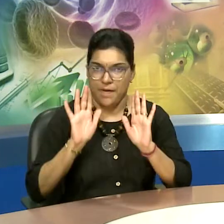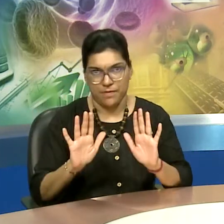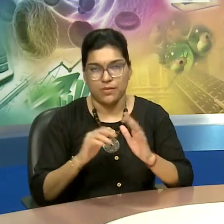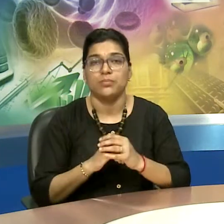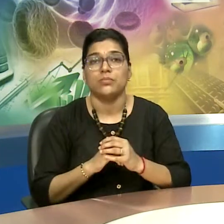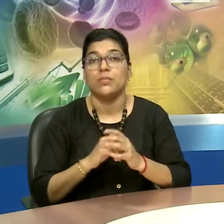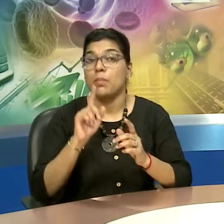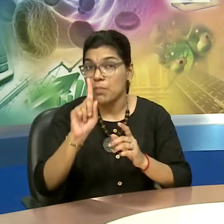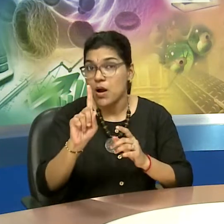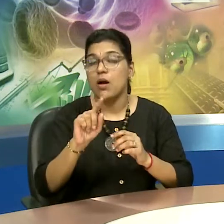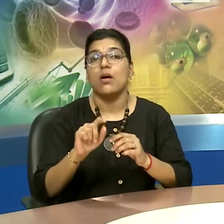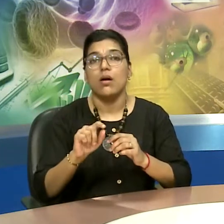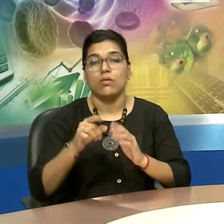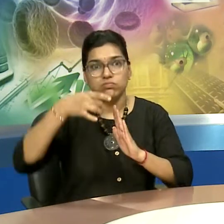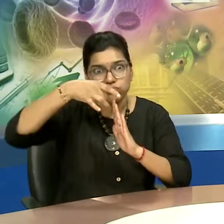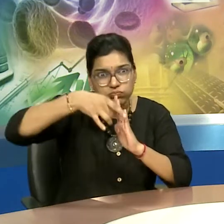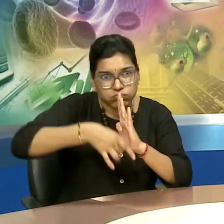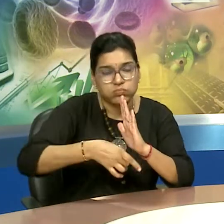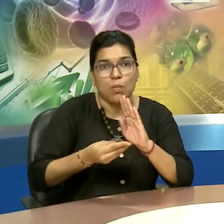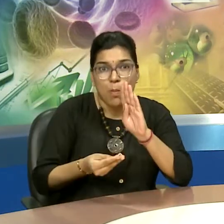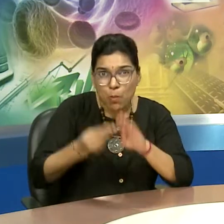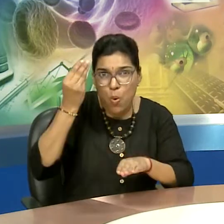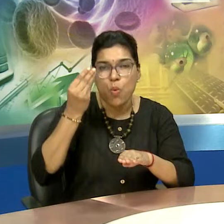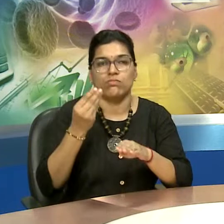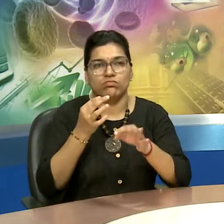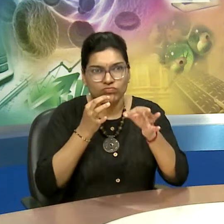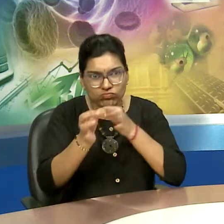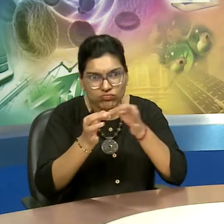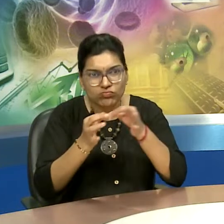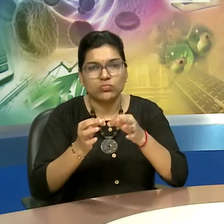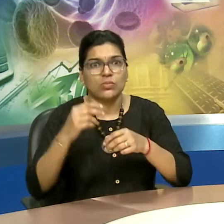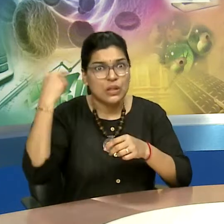and is the most elaborate constitution